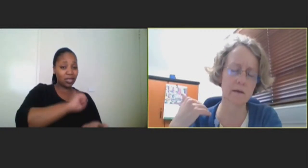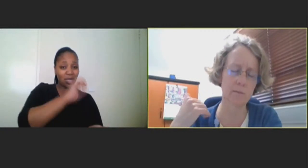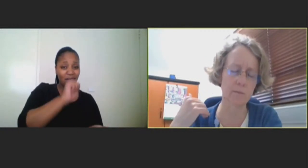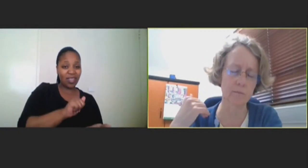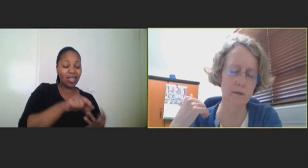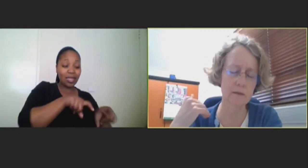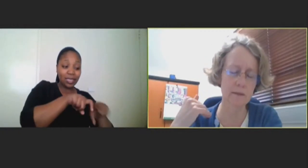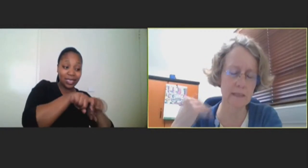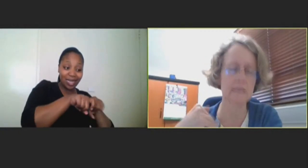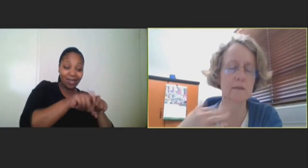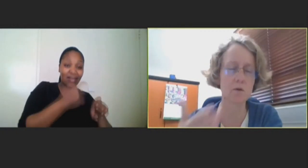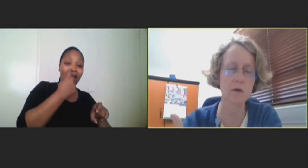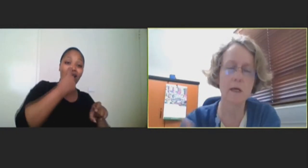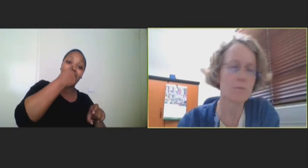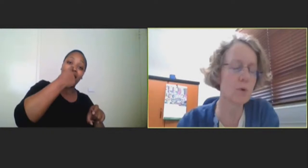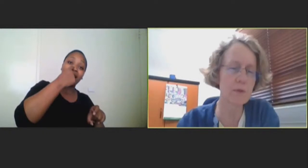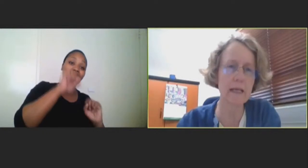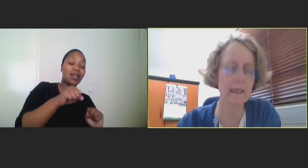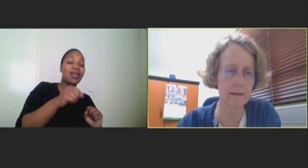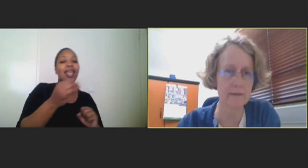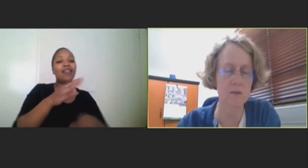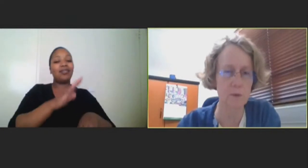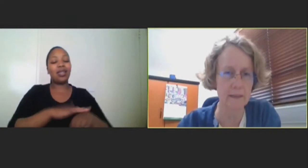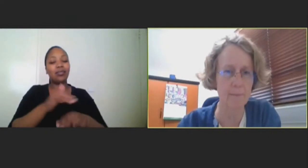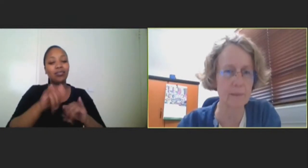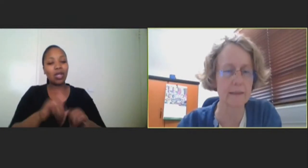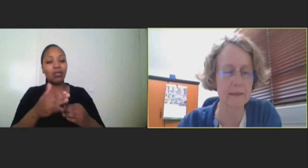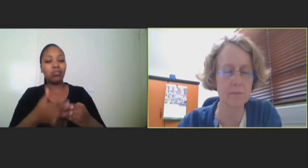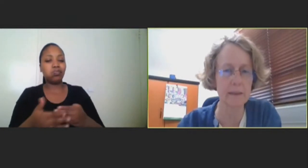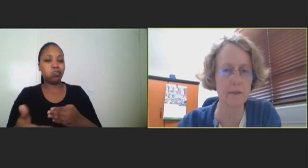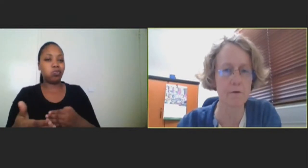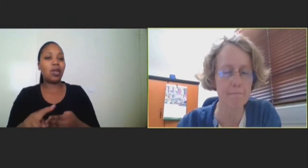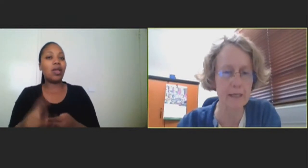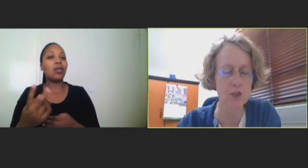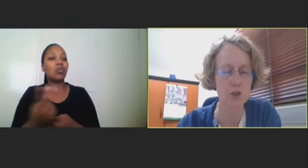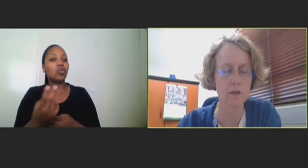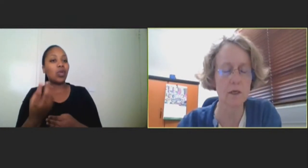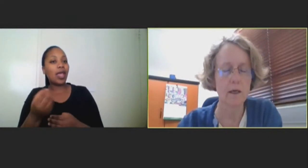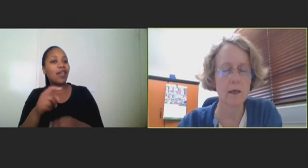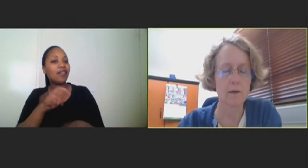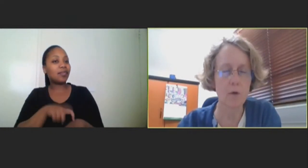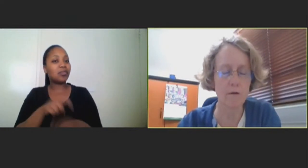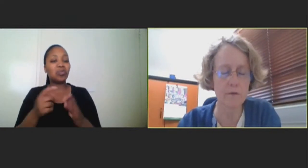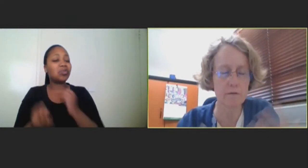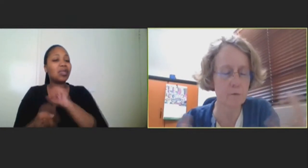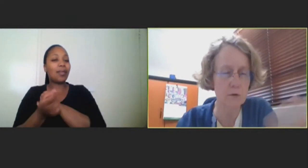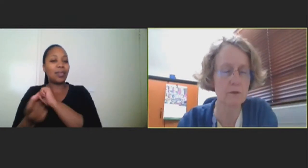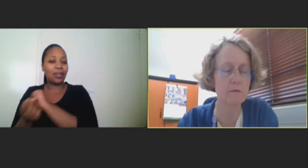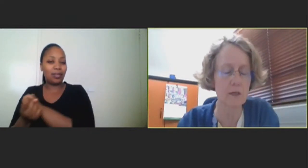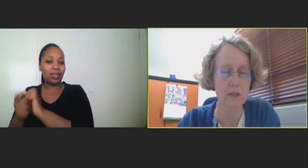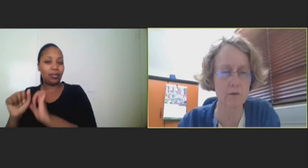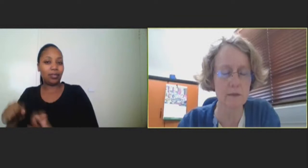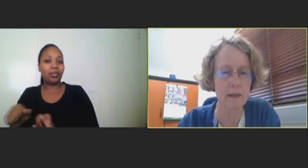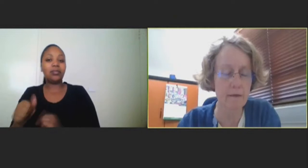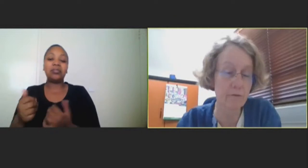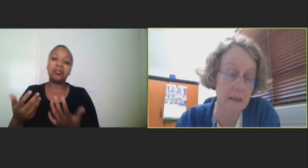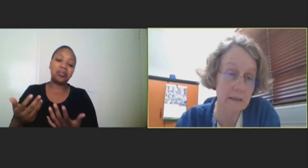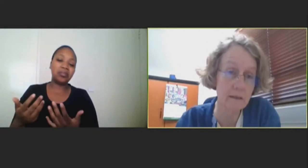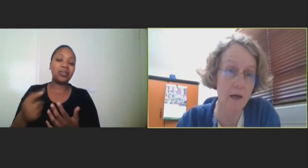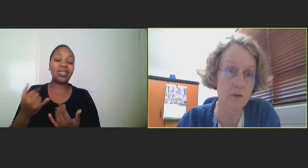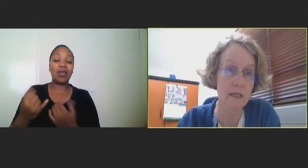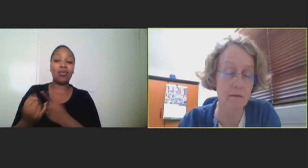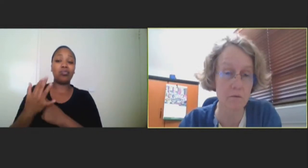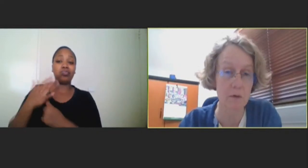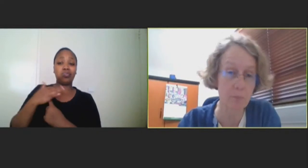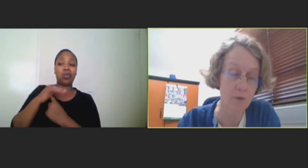previous test. So more than likely, this is what's happening. It's simply a reflection of the force of infection here in South Africa,